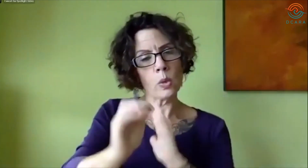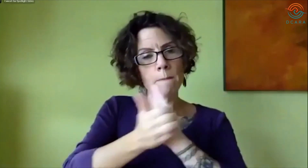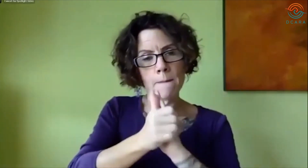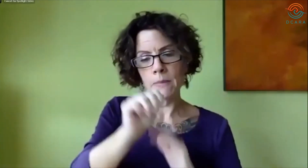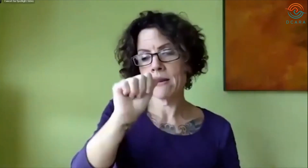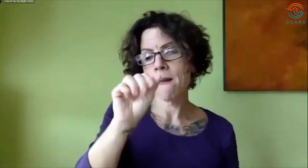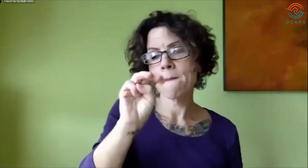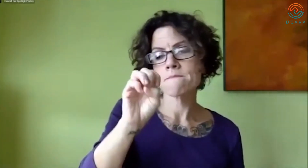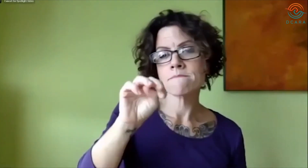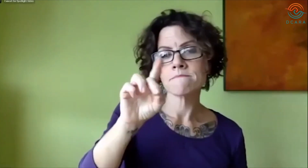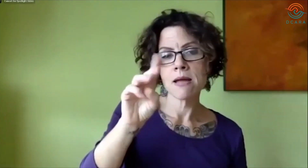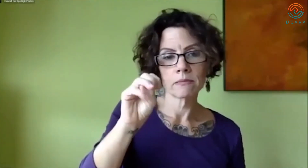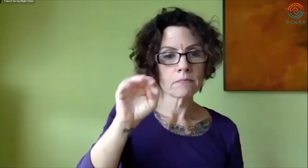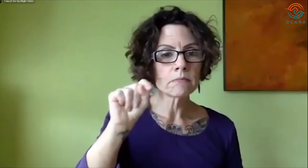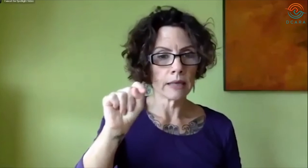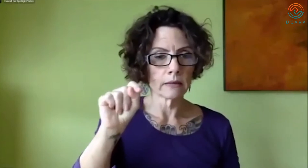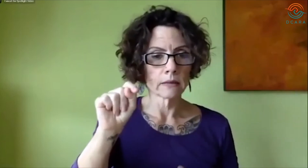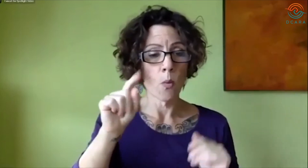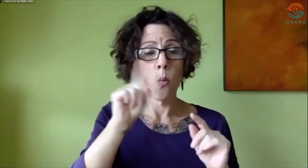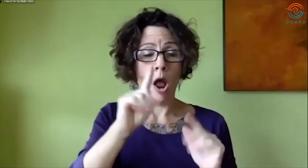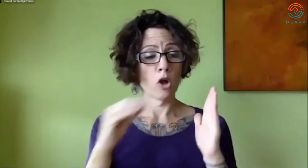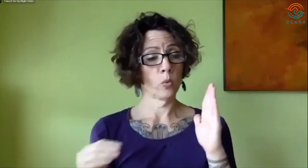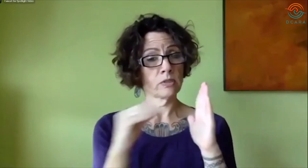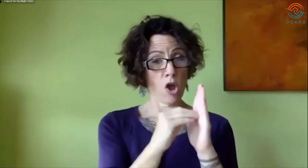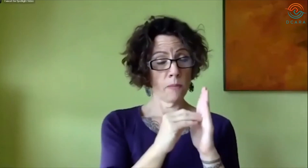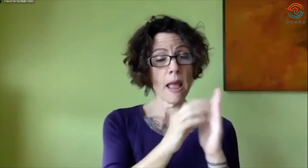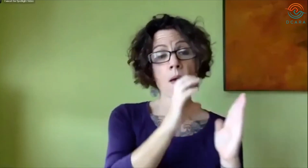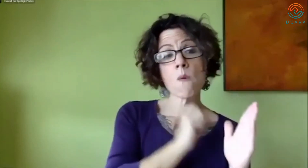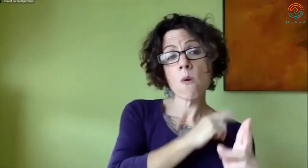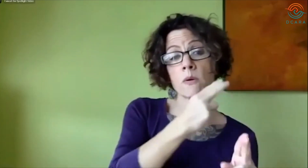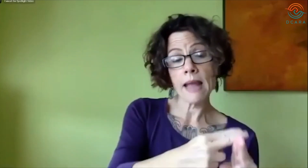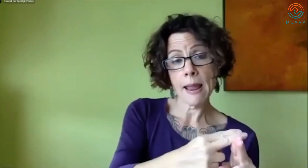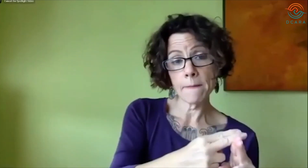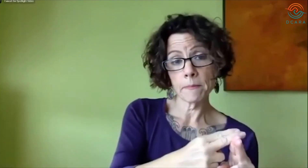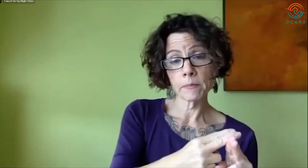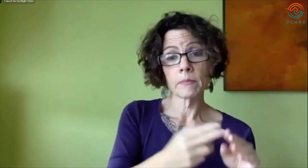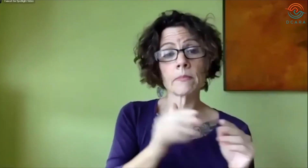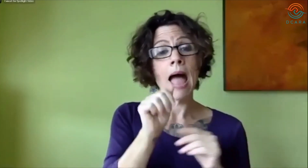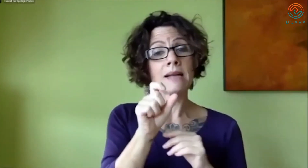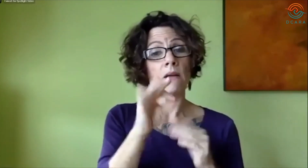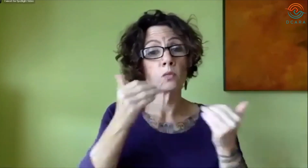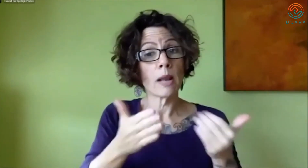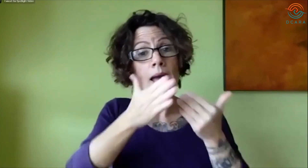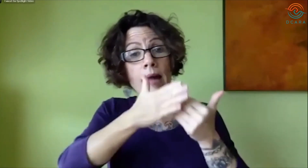Going to the trust name, that's easy to do. You can change the name. You just have to do an amendment.